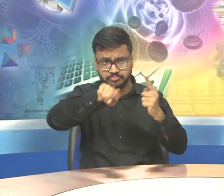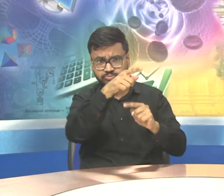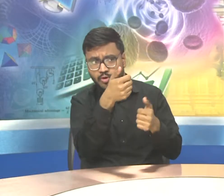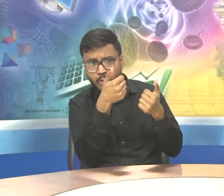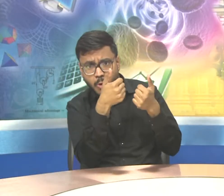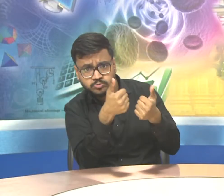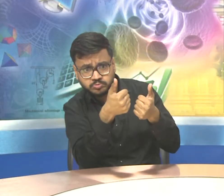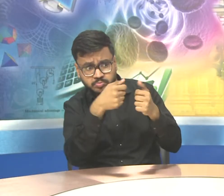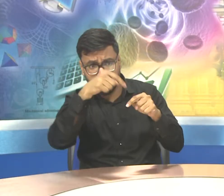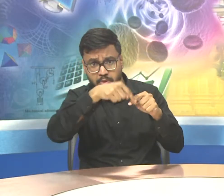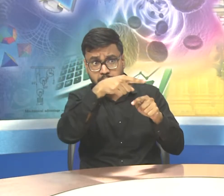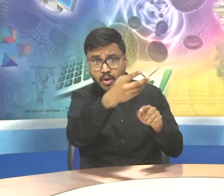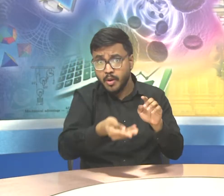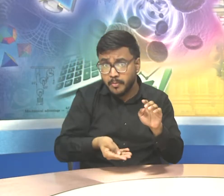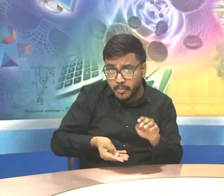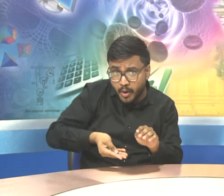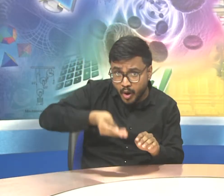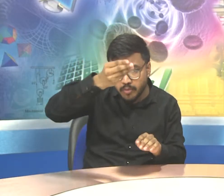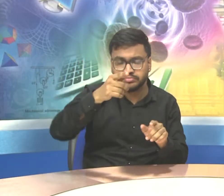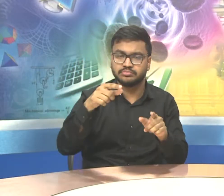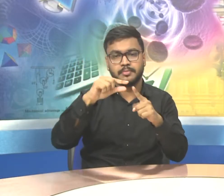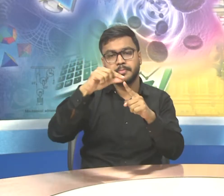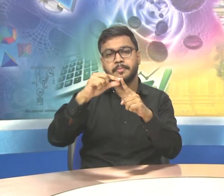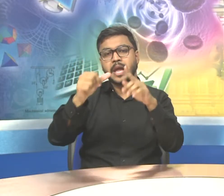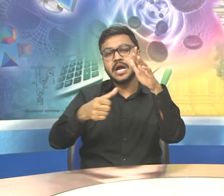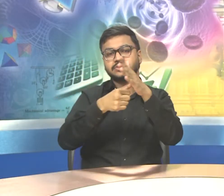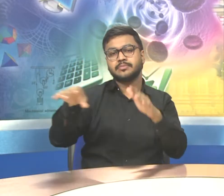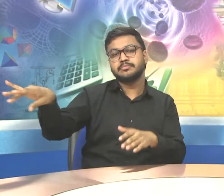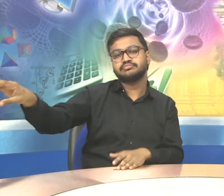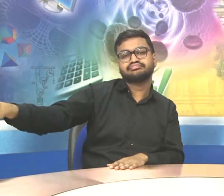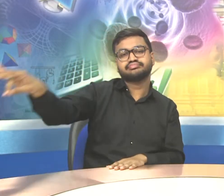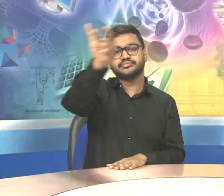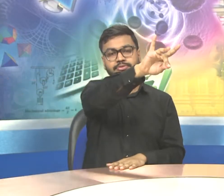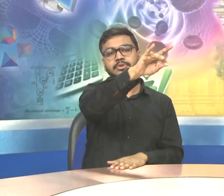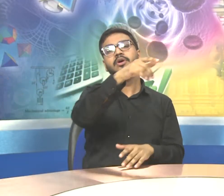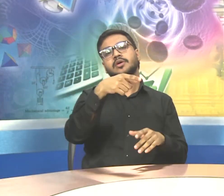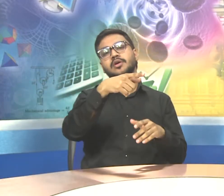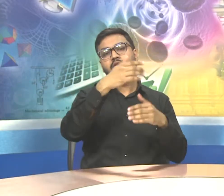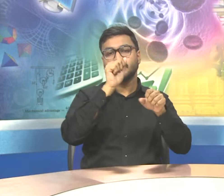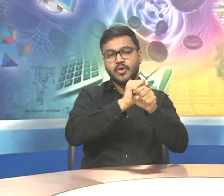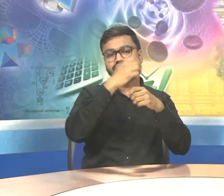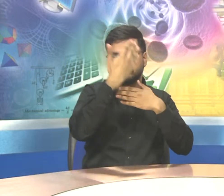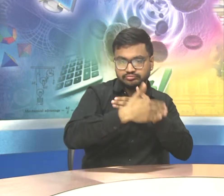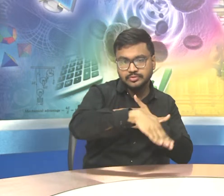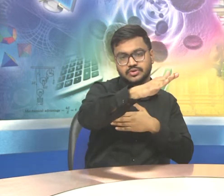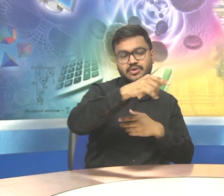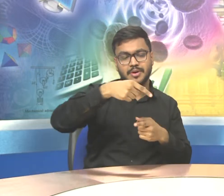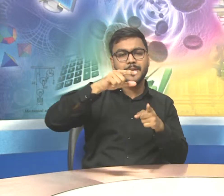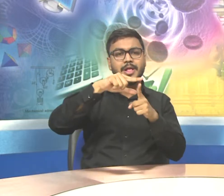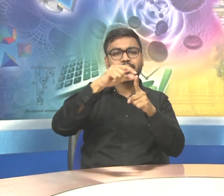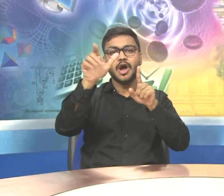peoples. People who are general, have no values or